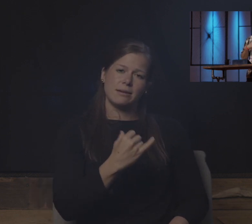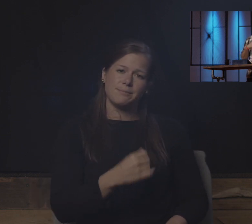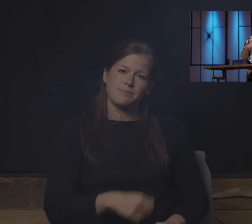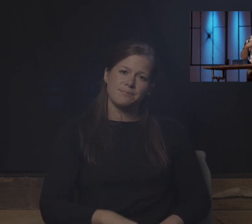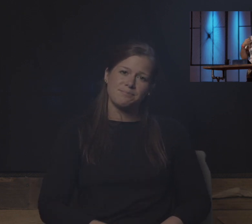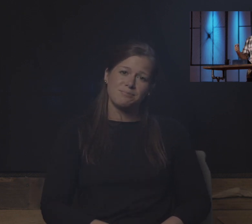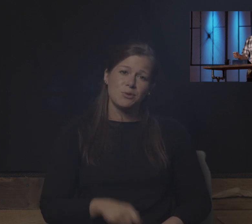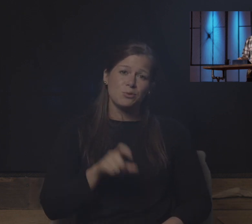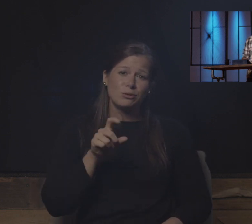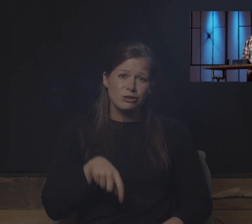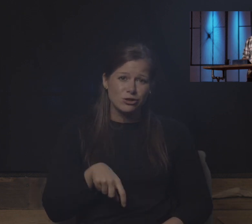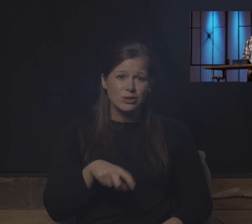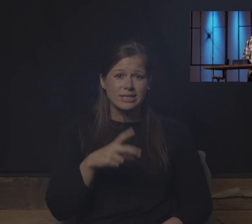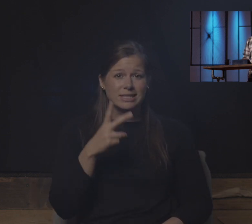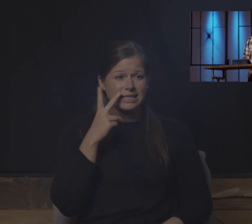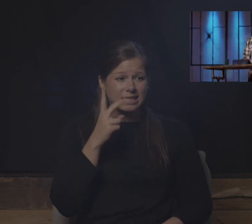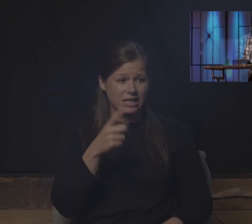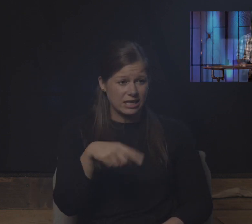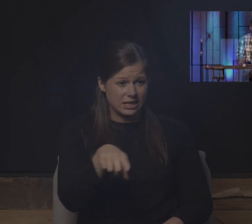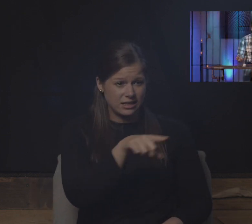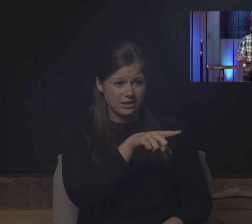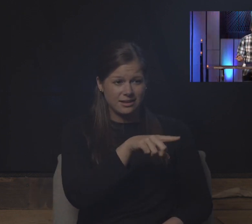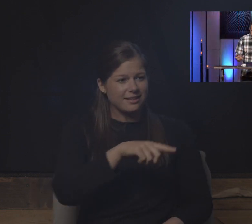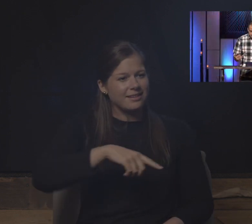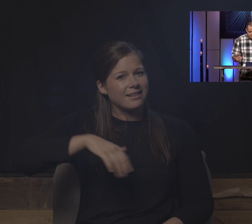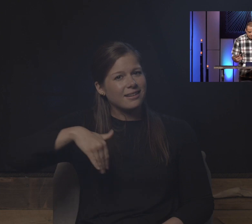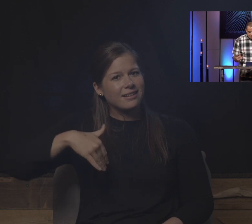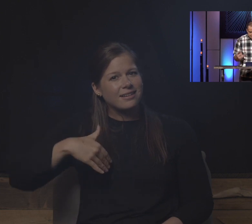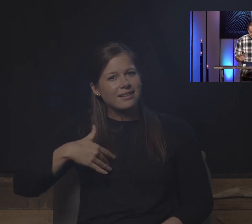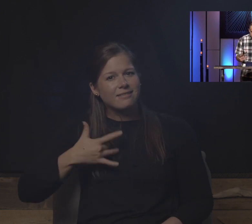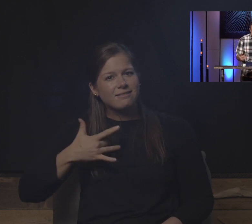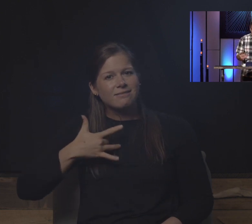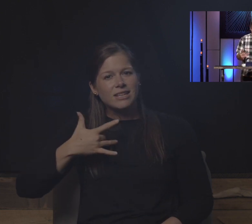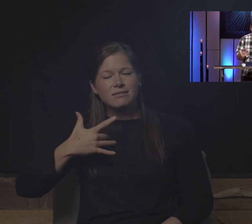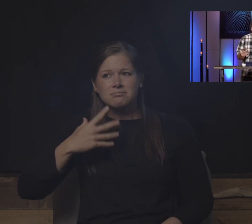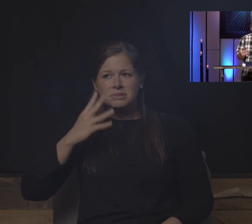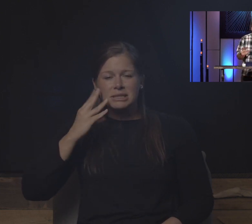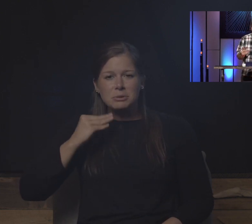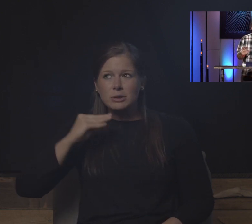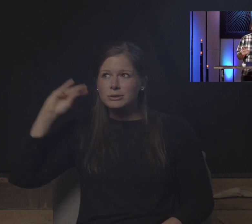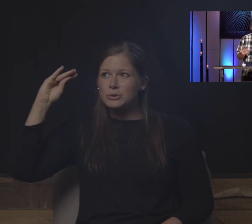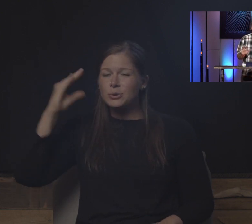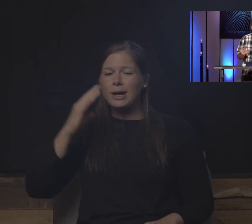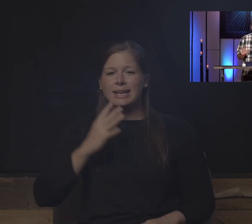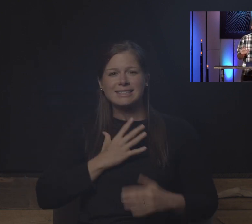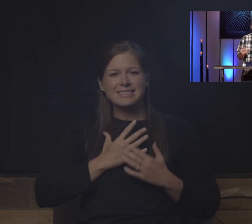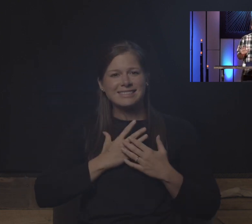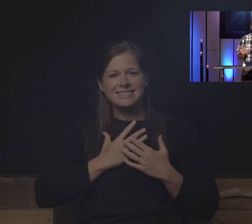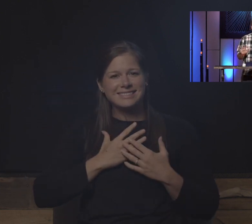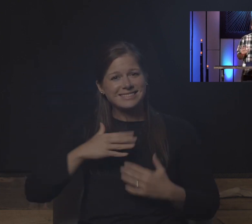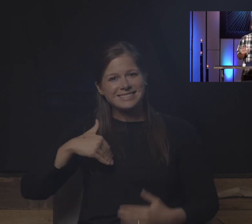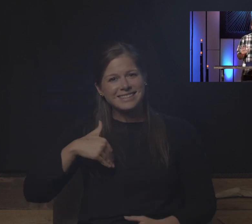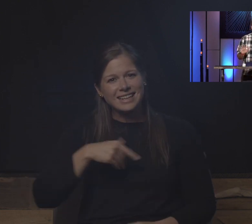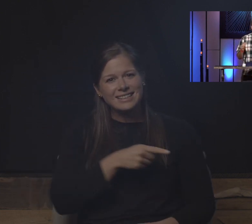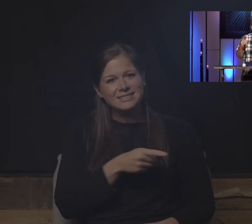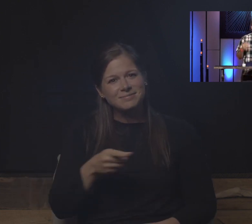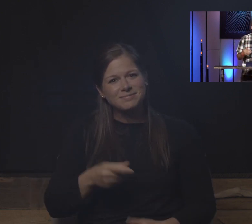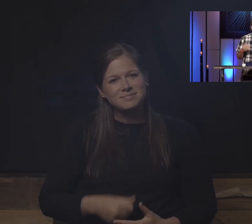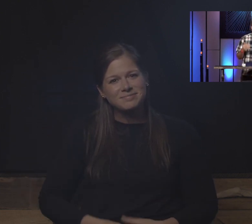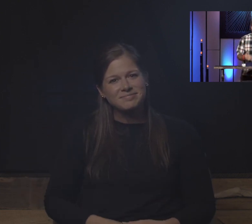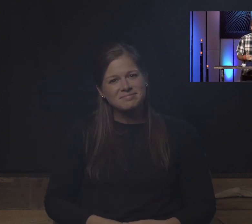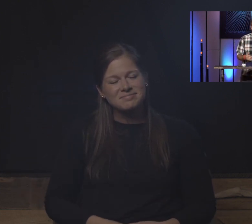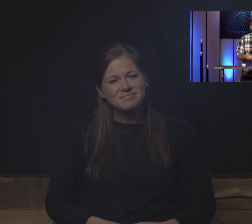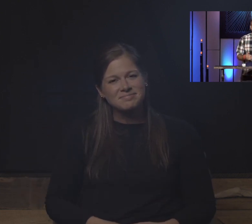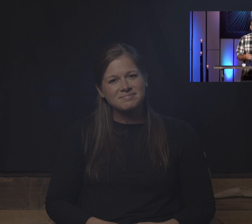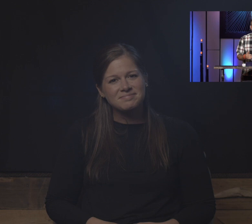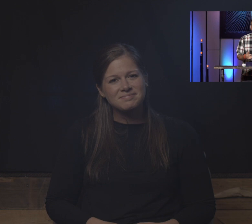us without grace. We should still, listen, we would